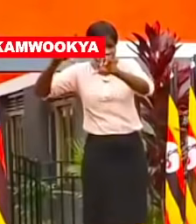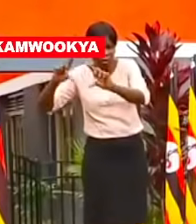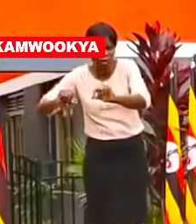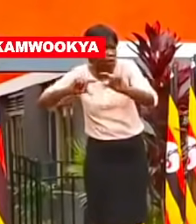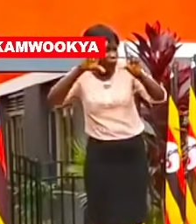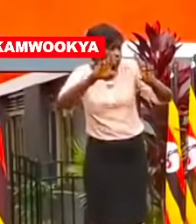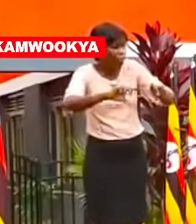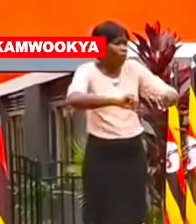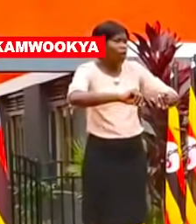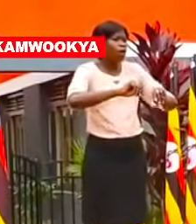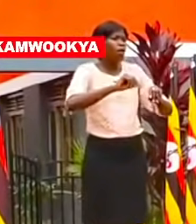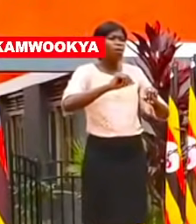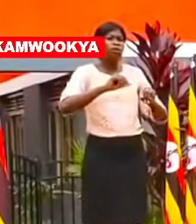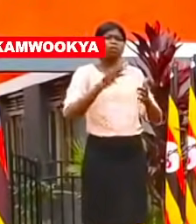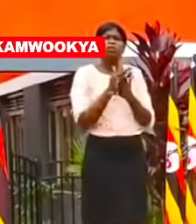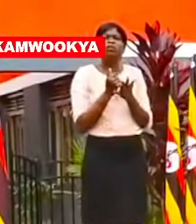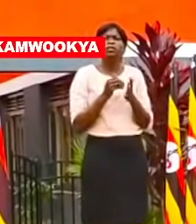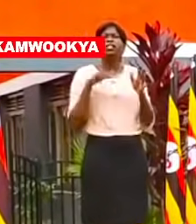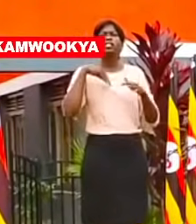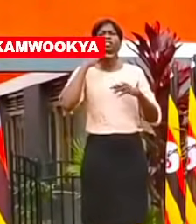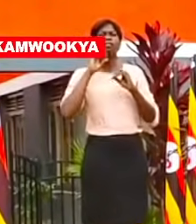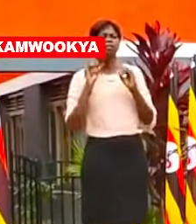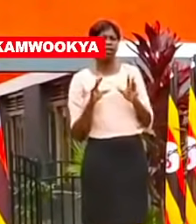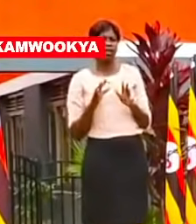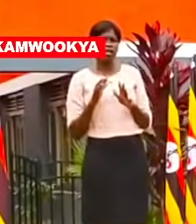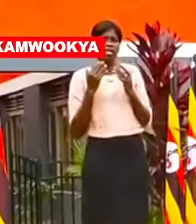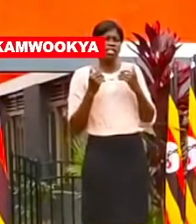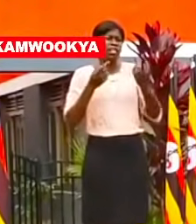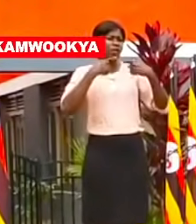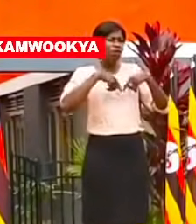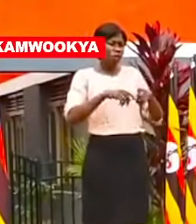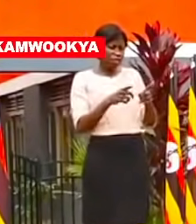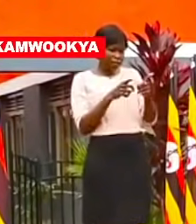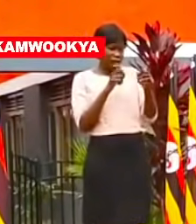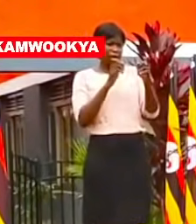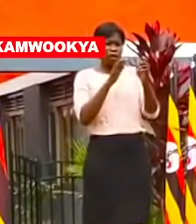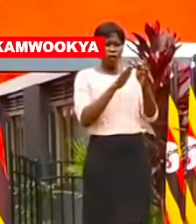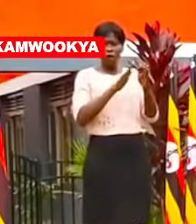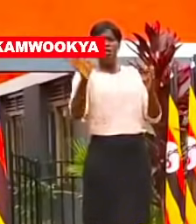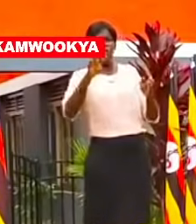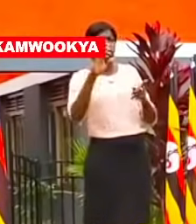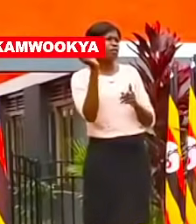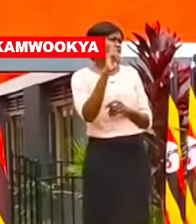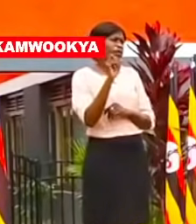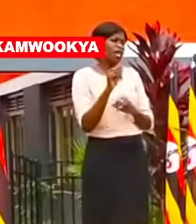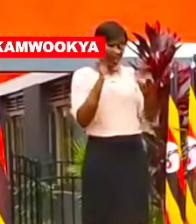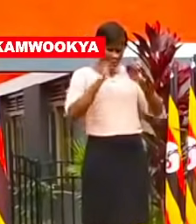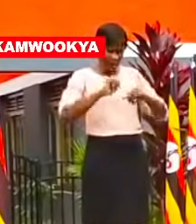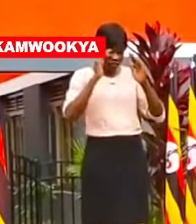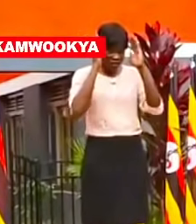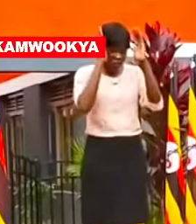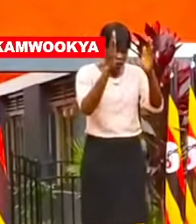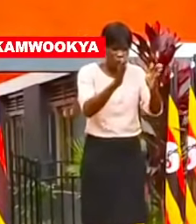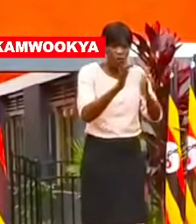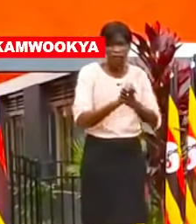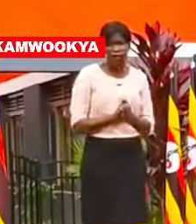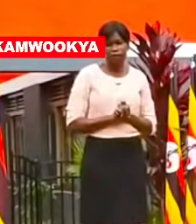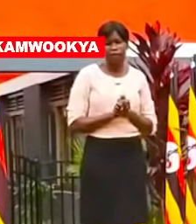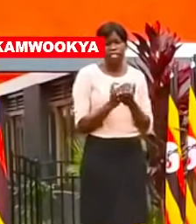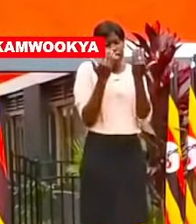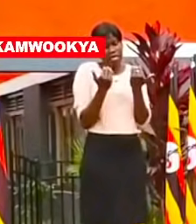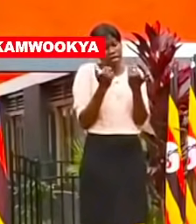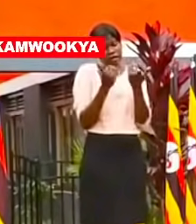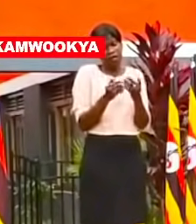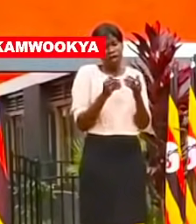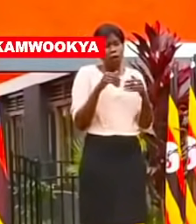vaccines. So let's not shoot offside, in my view, off tangent. Right now, the priority